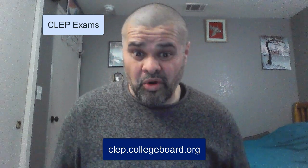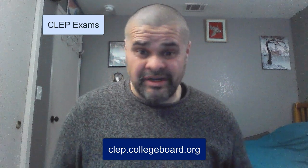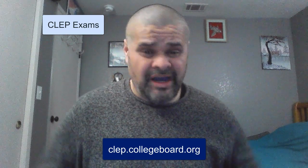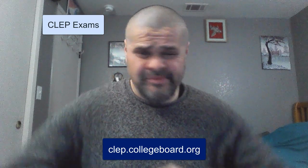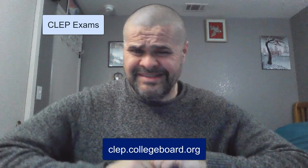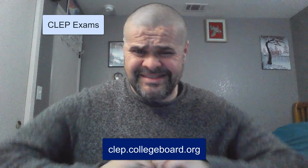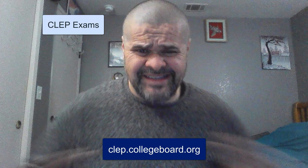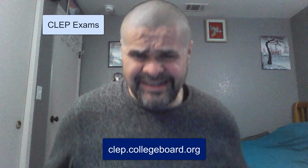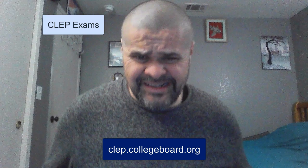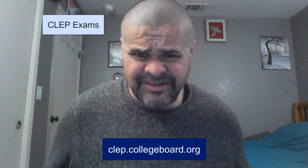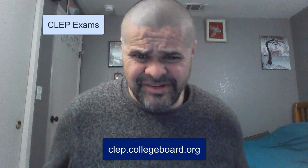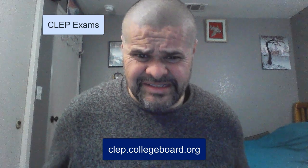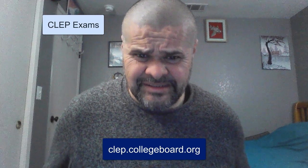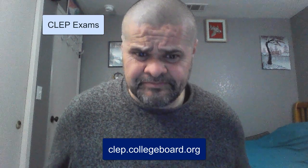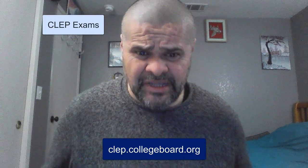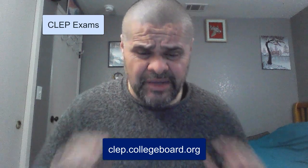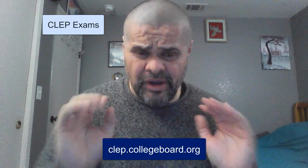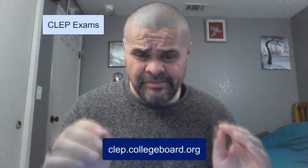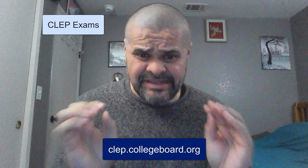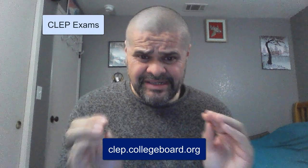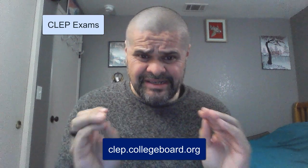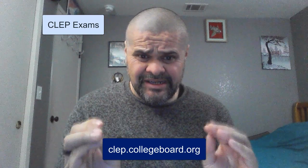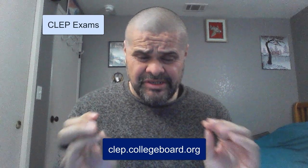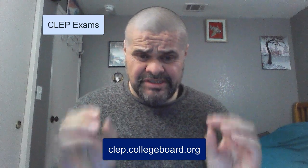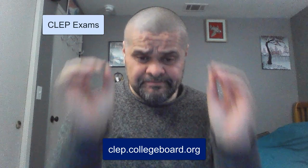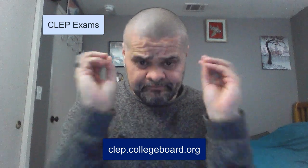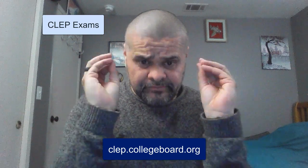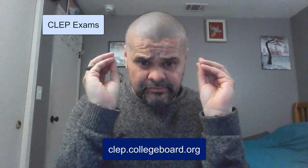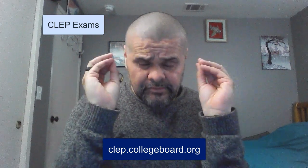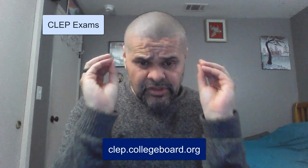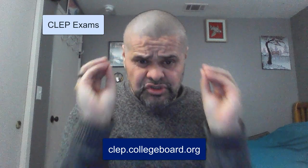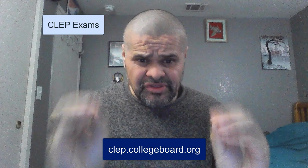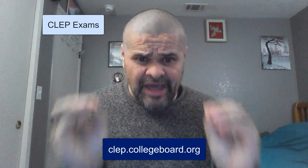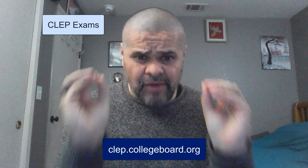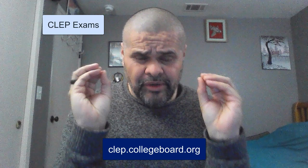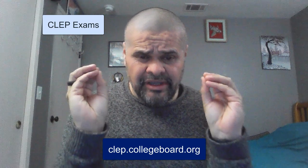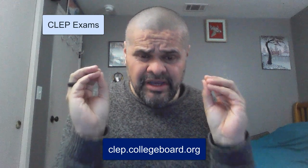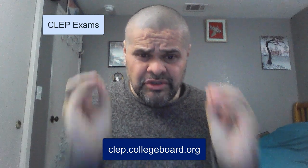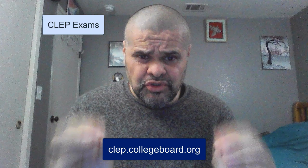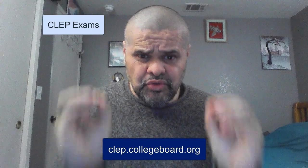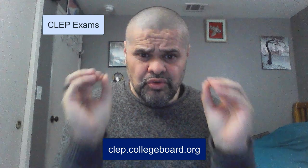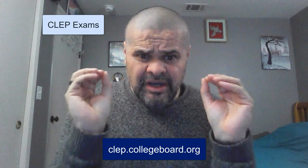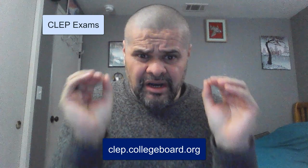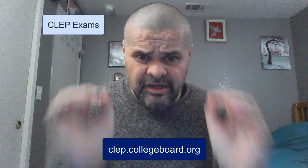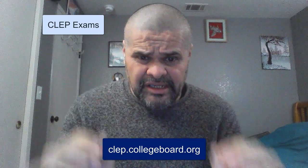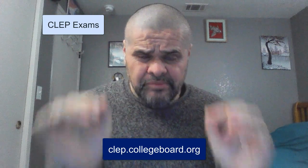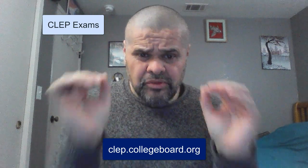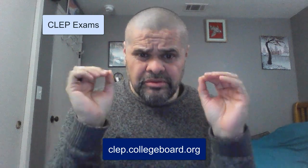clep.collegeboard.org. I've been saying it like crazy. And why am I saying it like crazy? So that way you are able